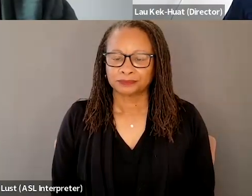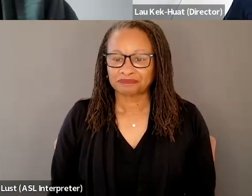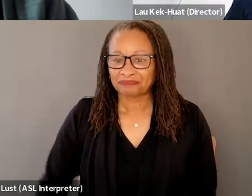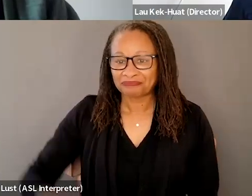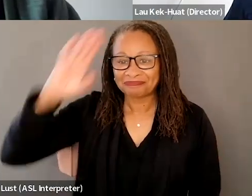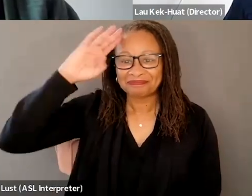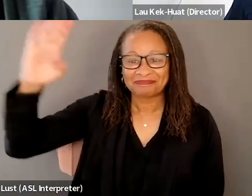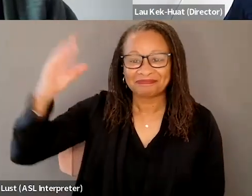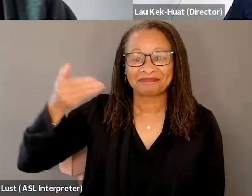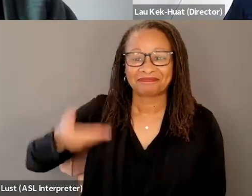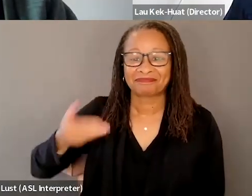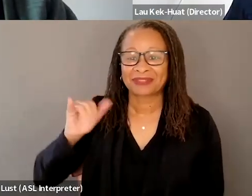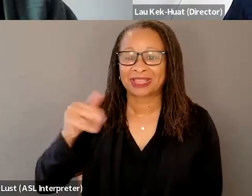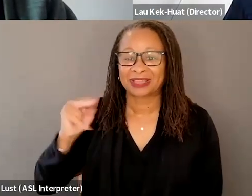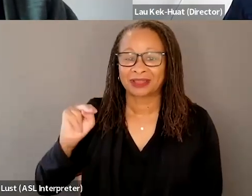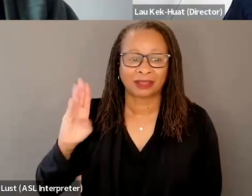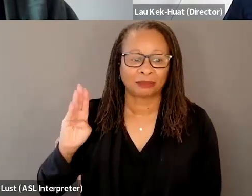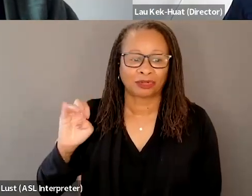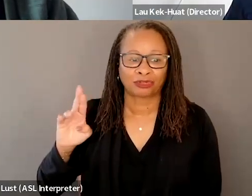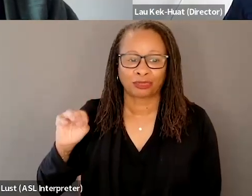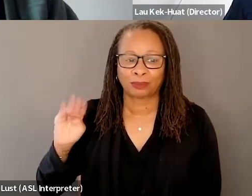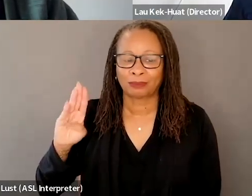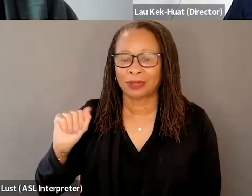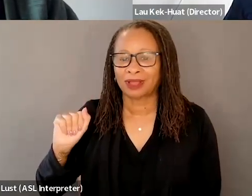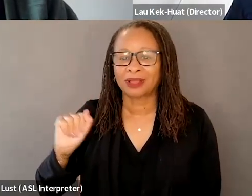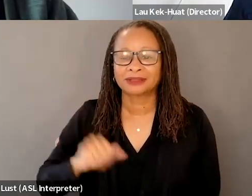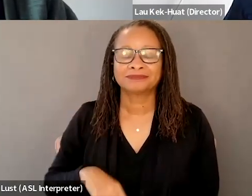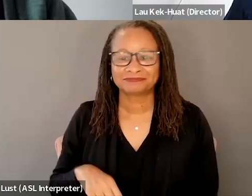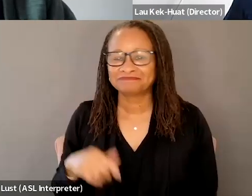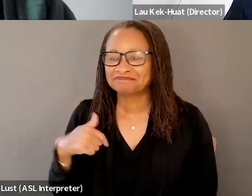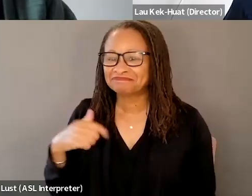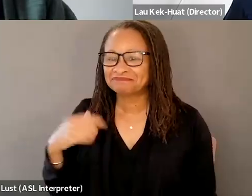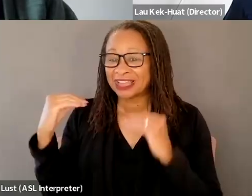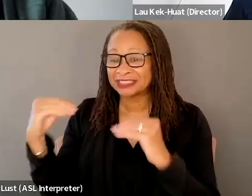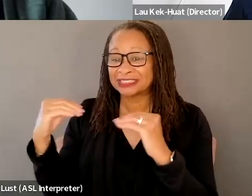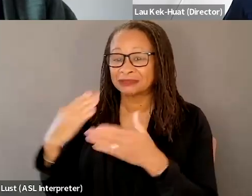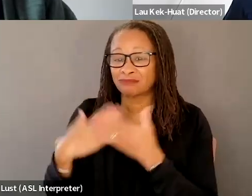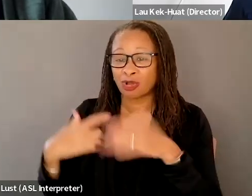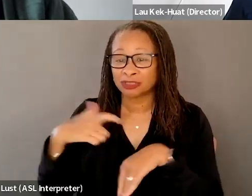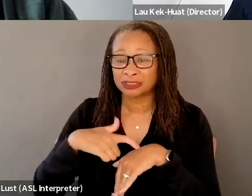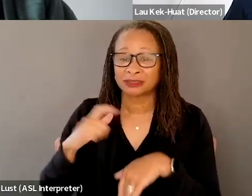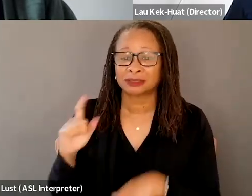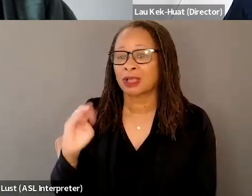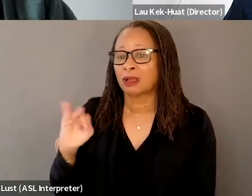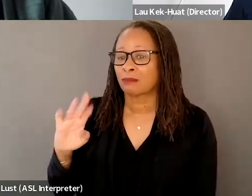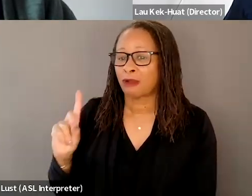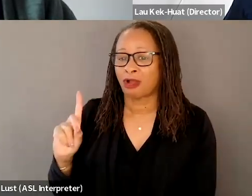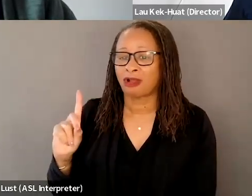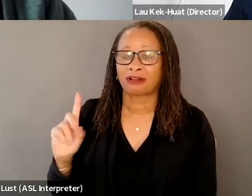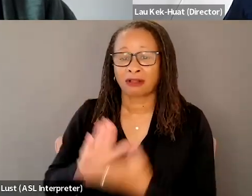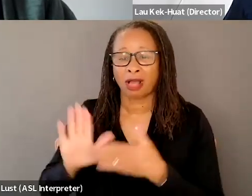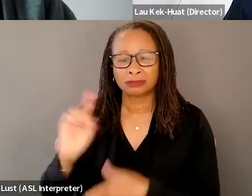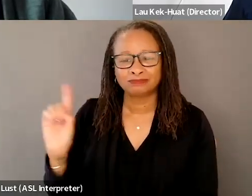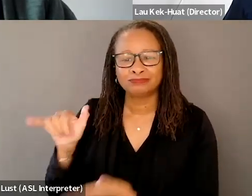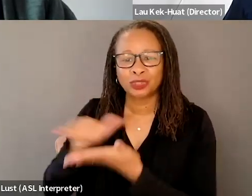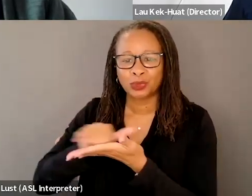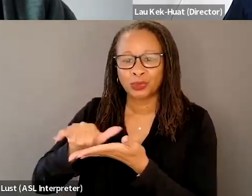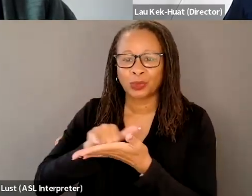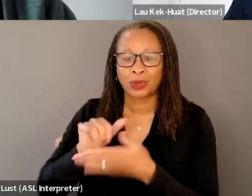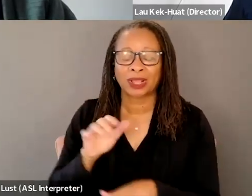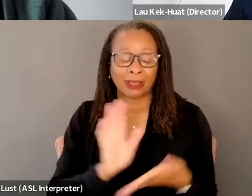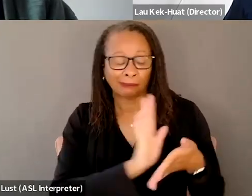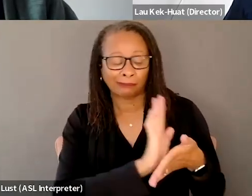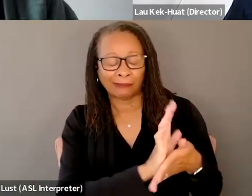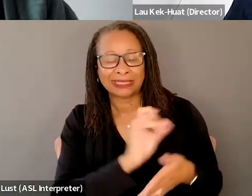Hello, my name is Ian Buruma. I teach part-time at Bard College in New York, cinema and